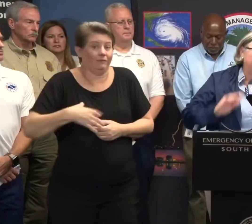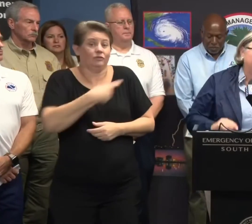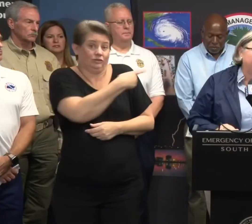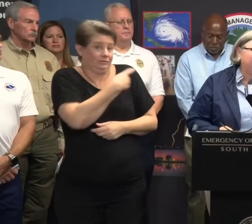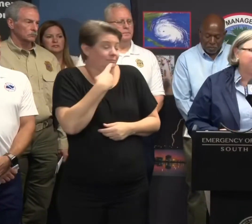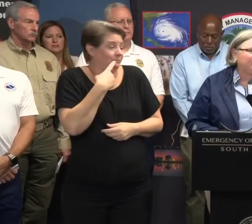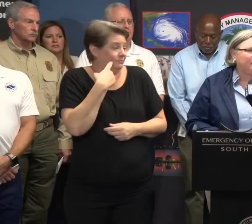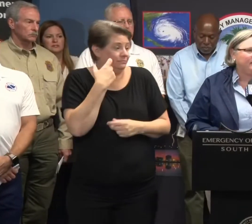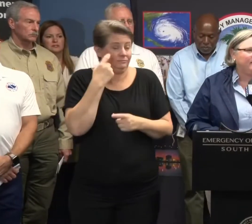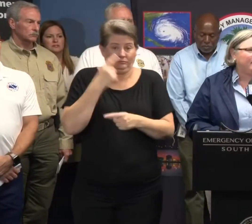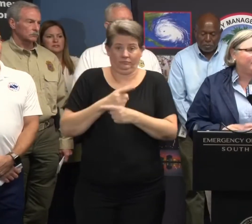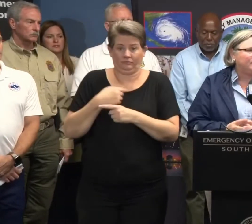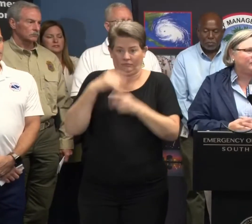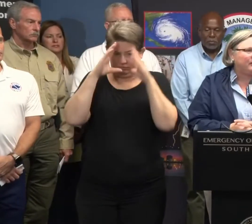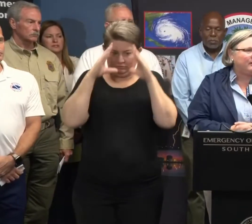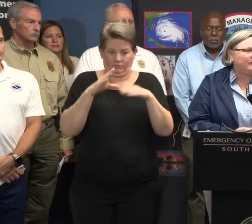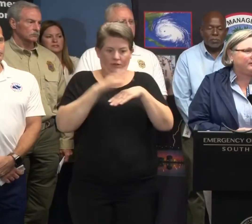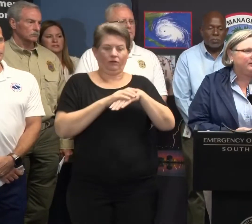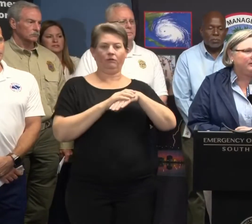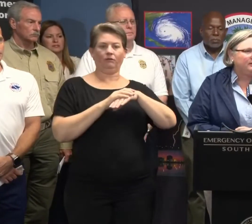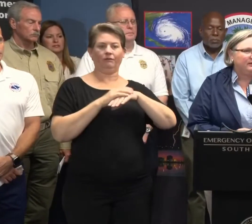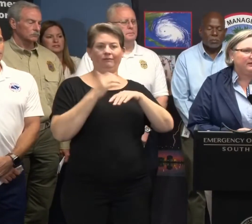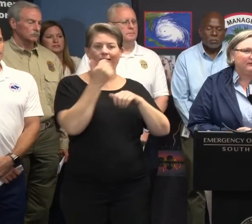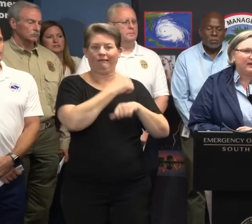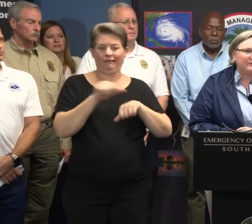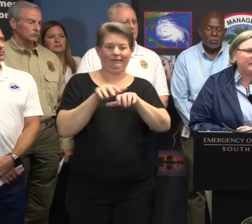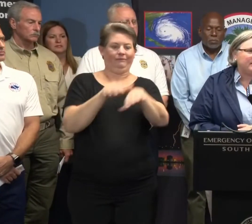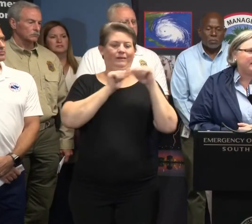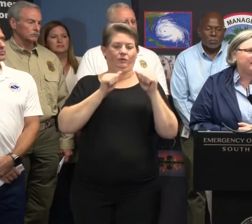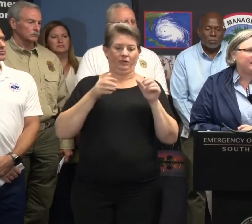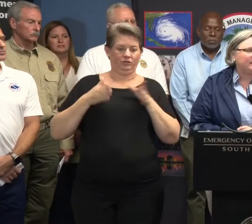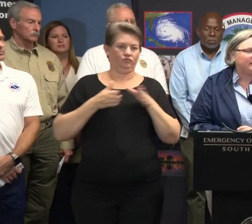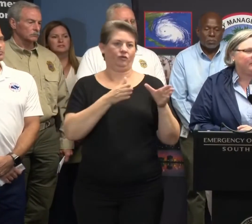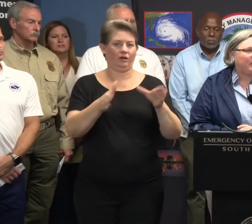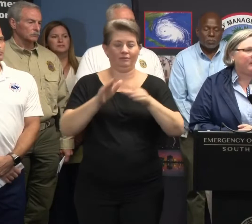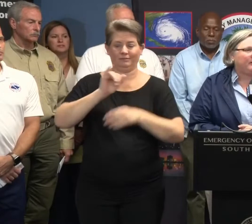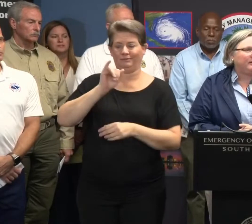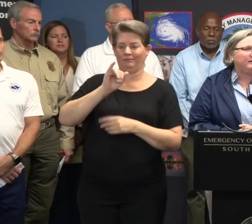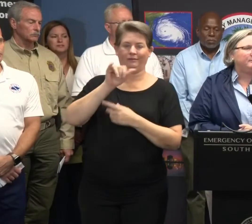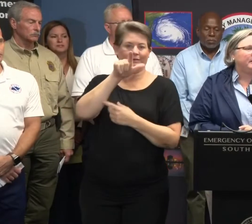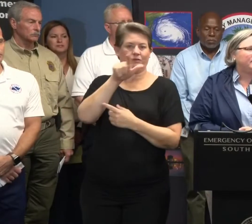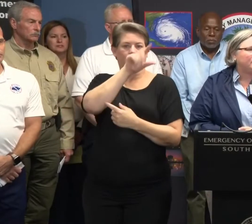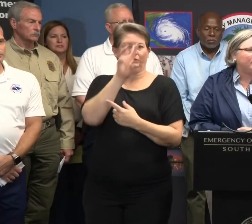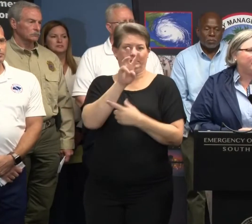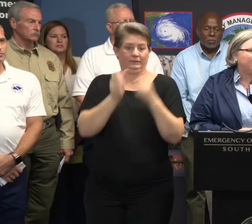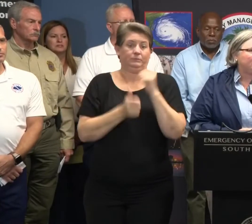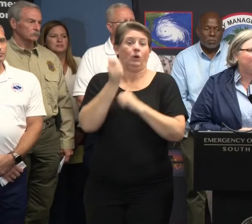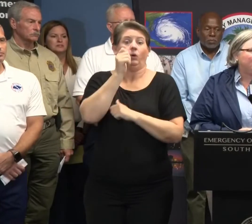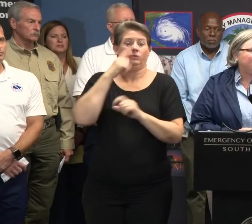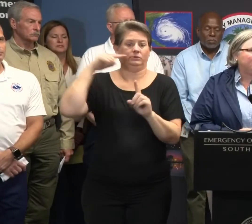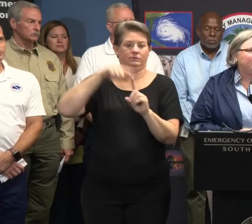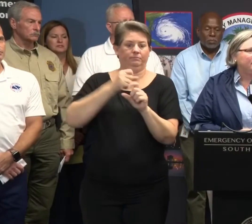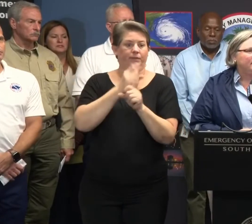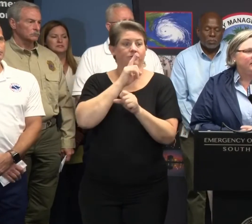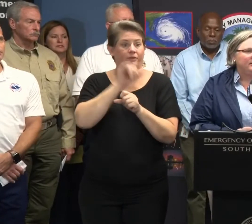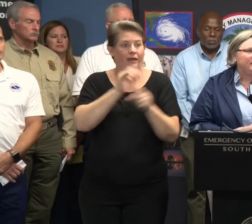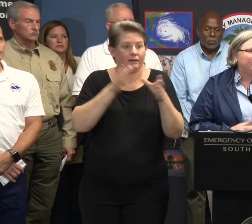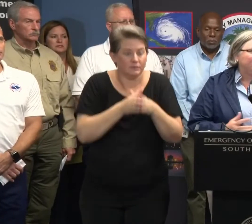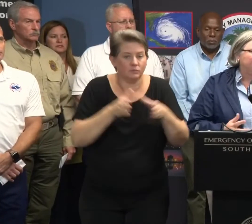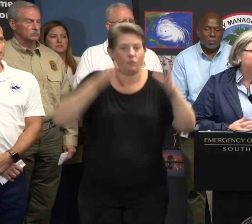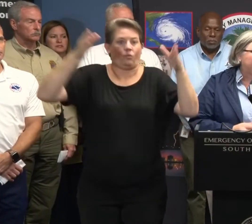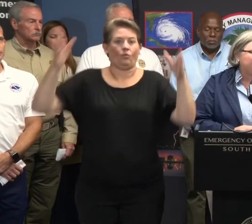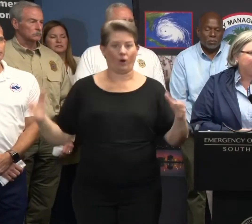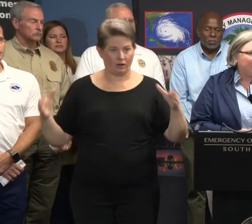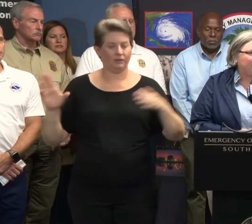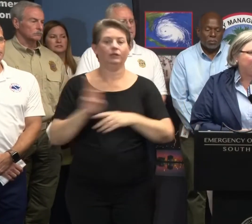clearly focused on the evacuation route of I-26, primarily making sure that that gets widened using